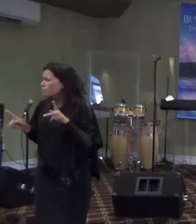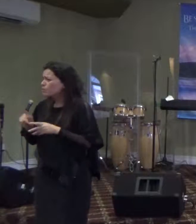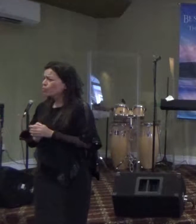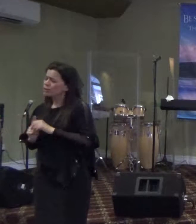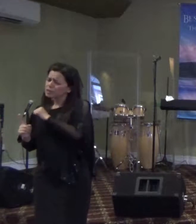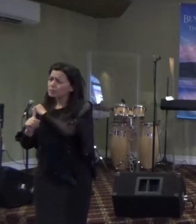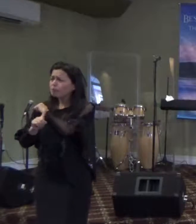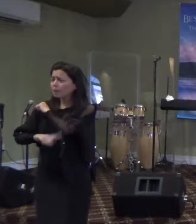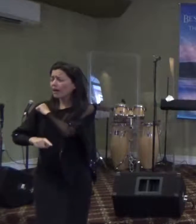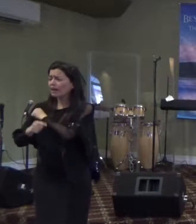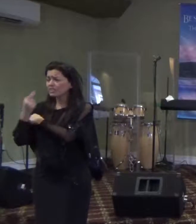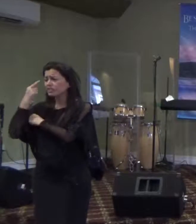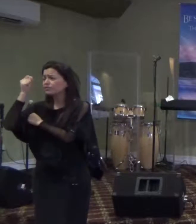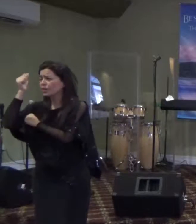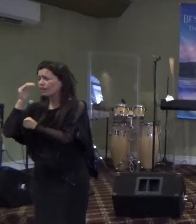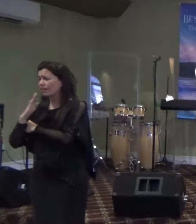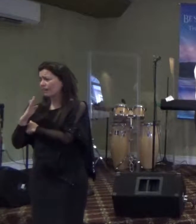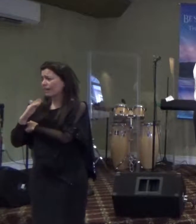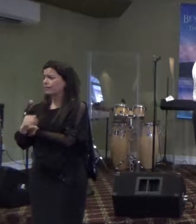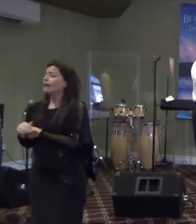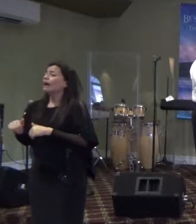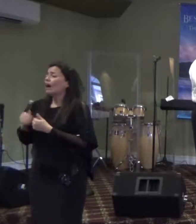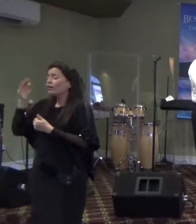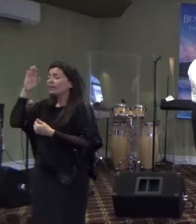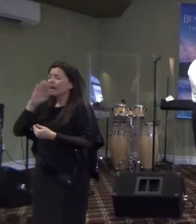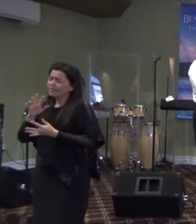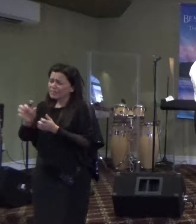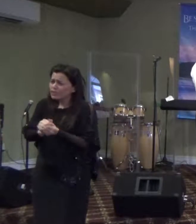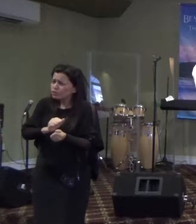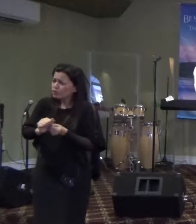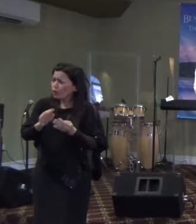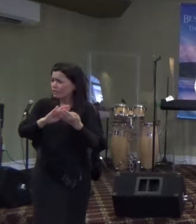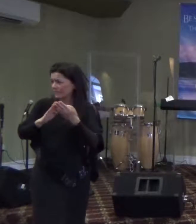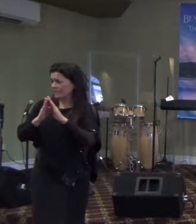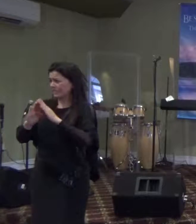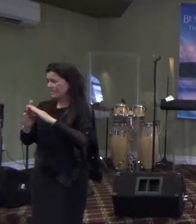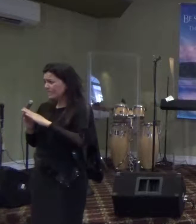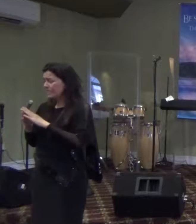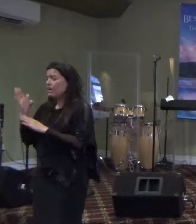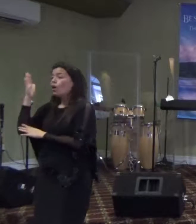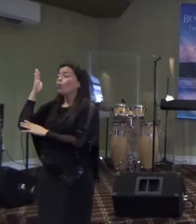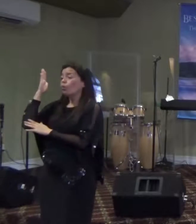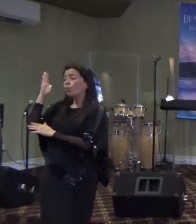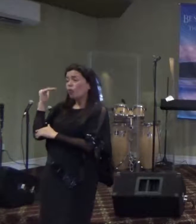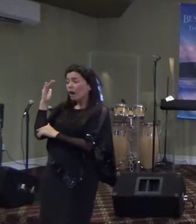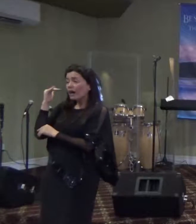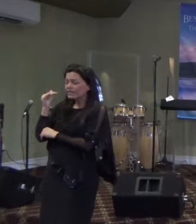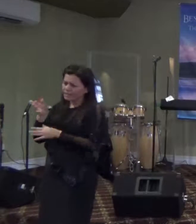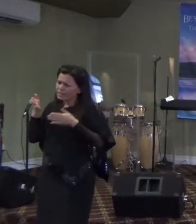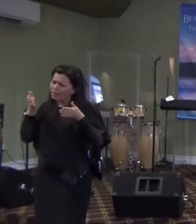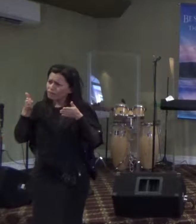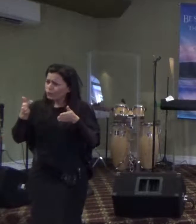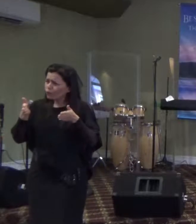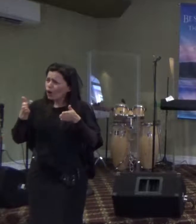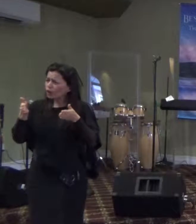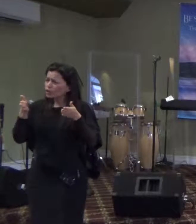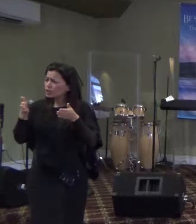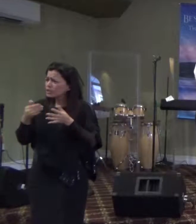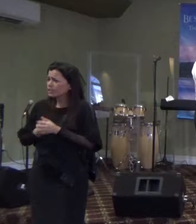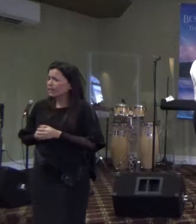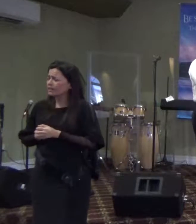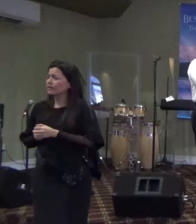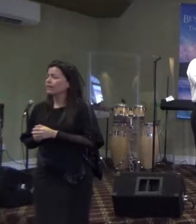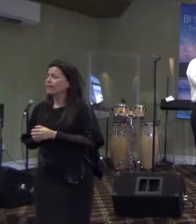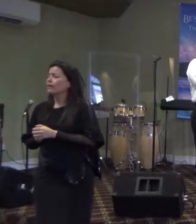punished by y God exterminadas and exterminated se ha debido a su enfoque inmoral,